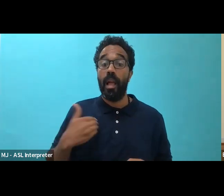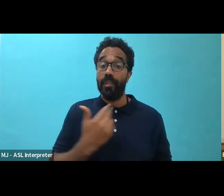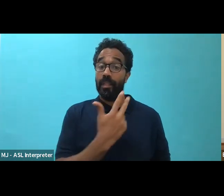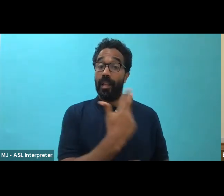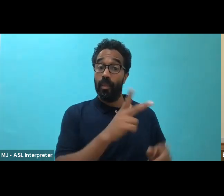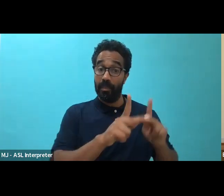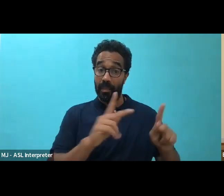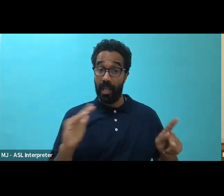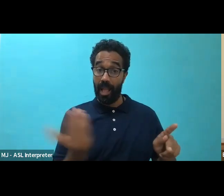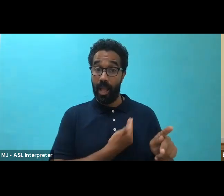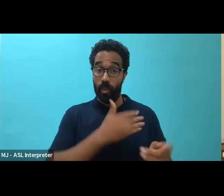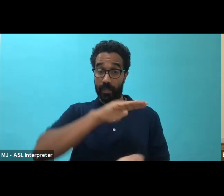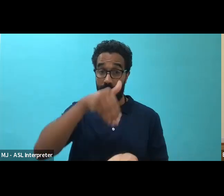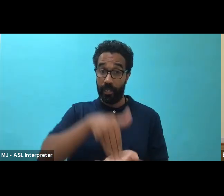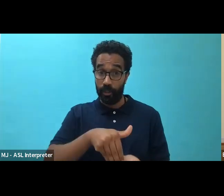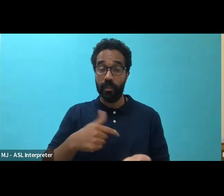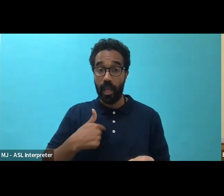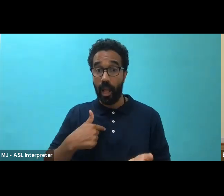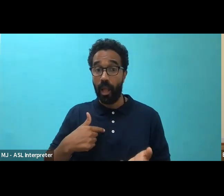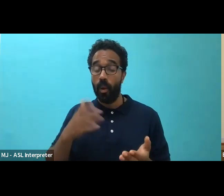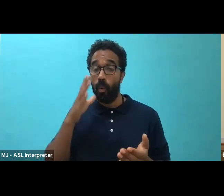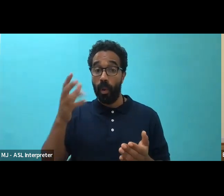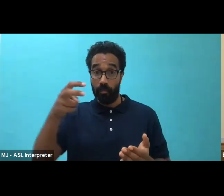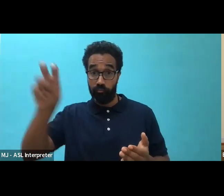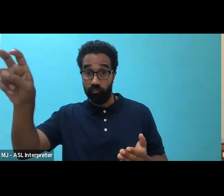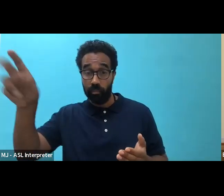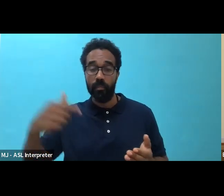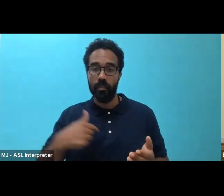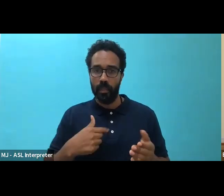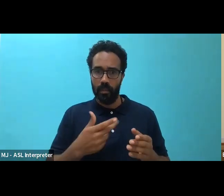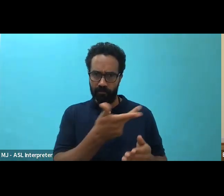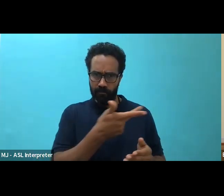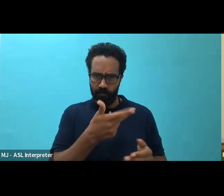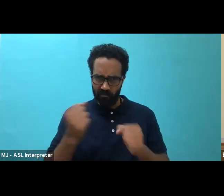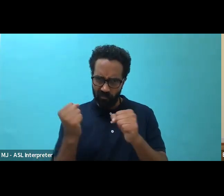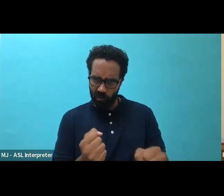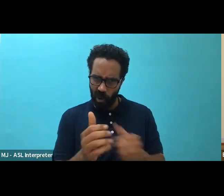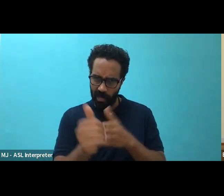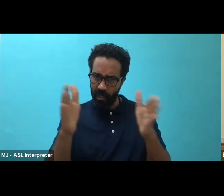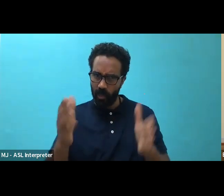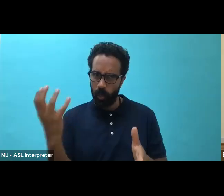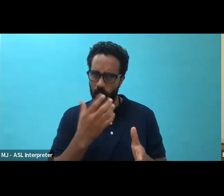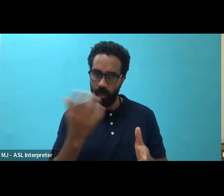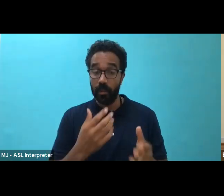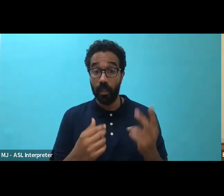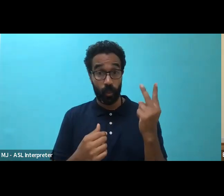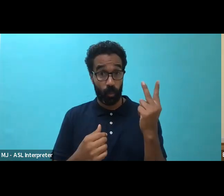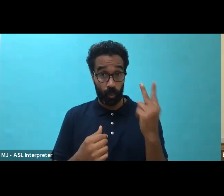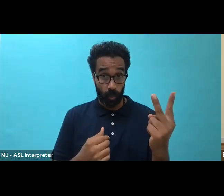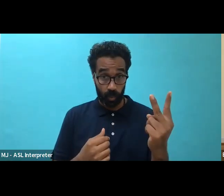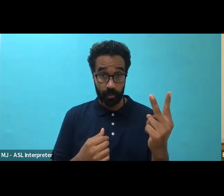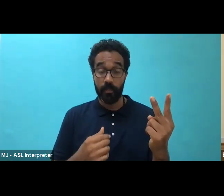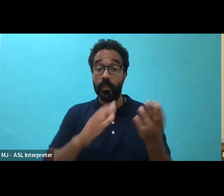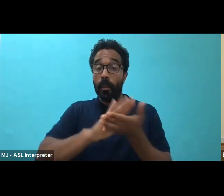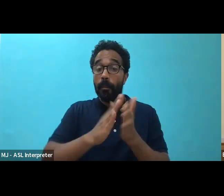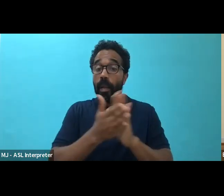our center who were very strong leaders. 2 of them assumed